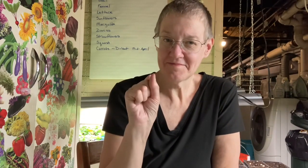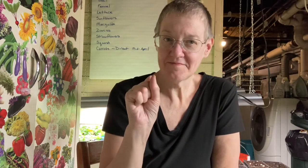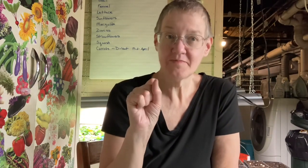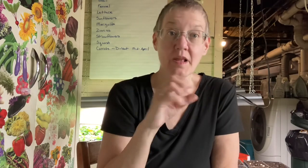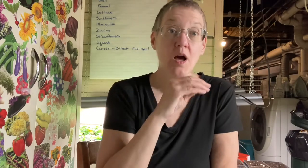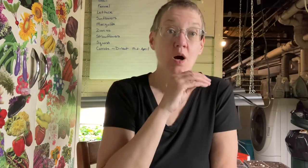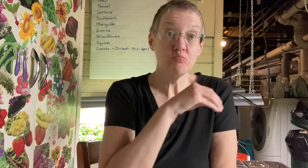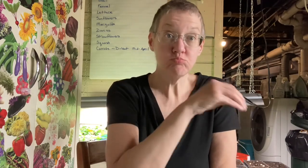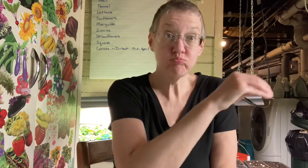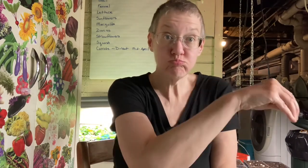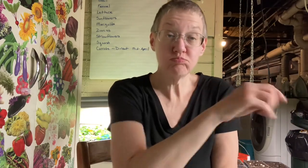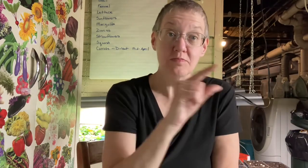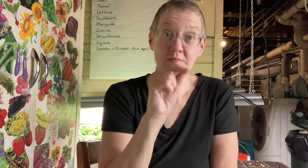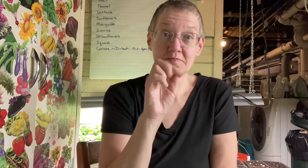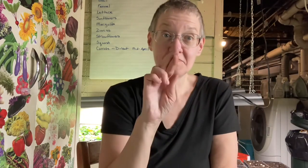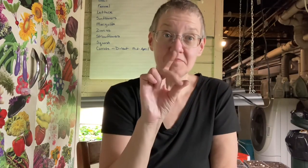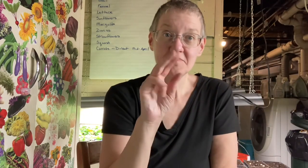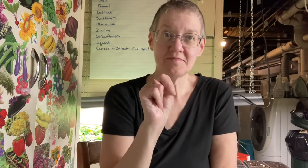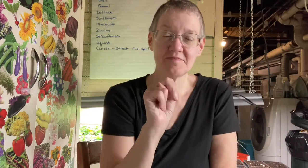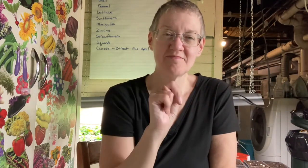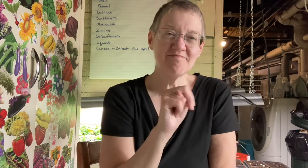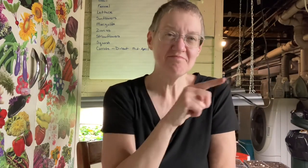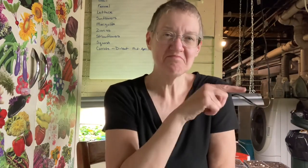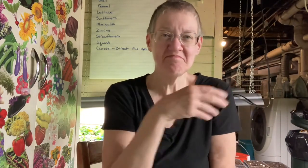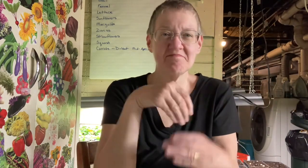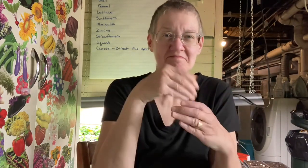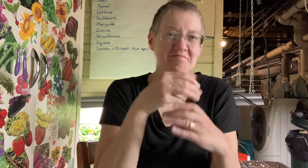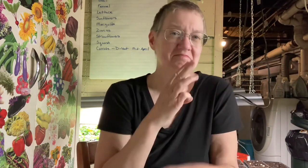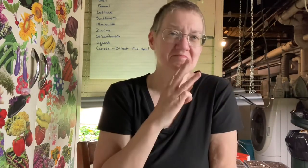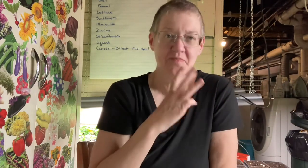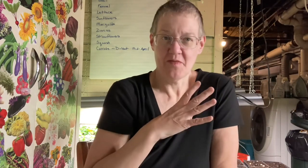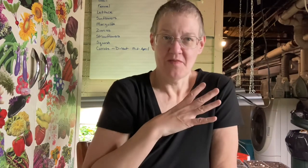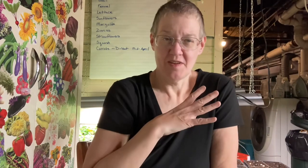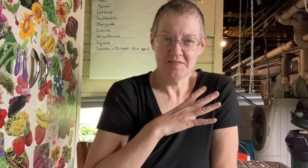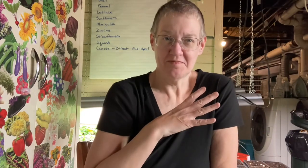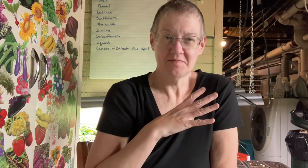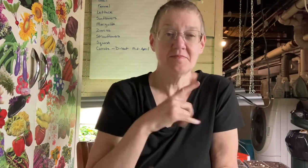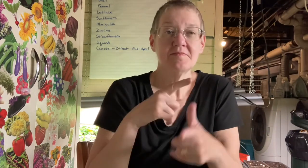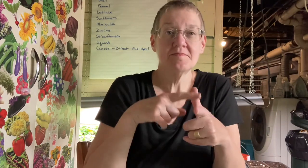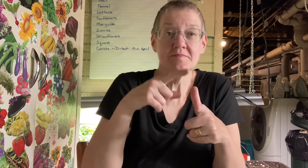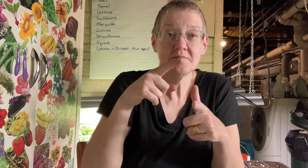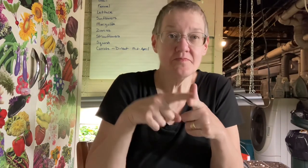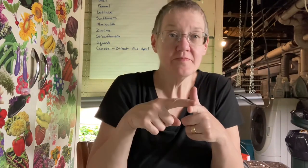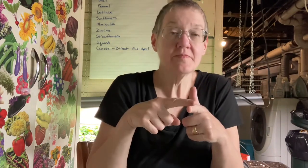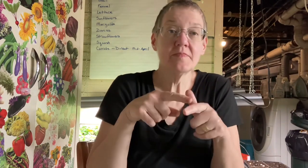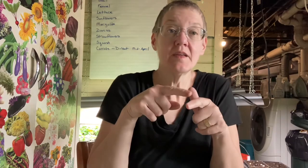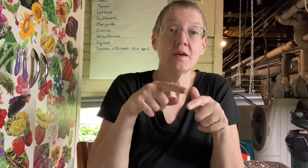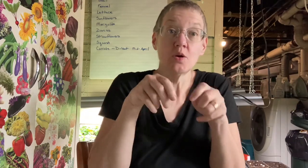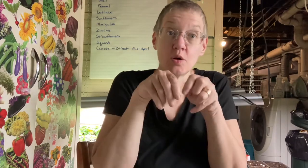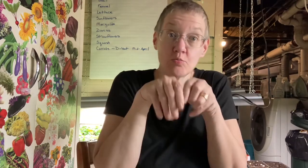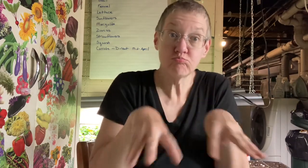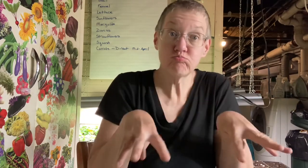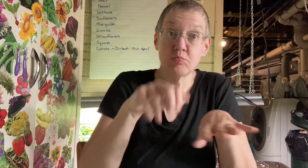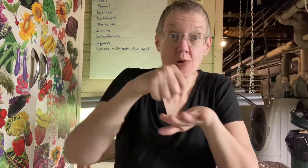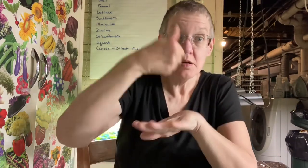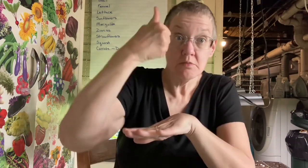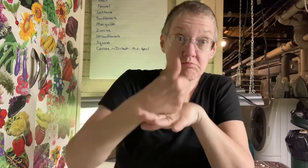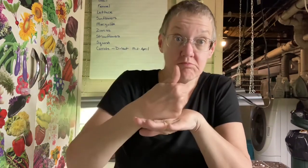watering them with too cold water before. But once they're planted out, and the roots are really well